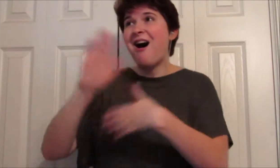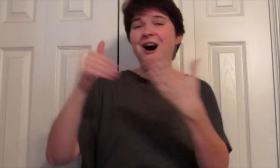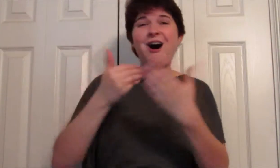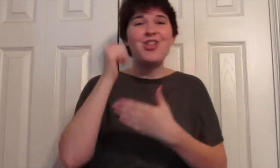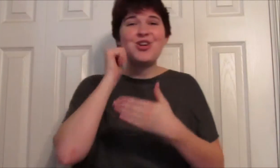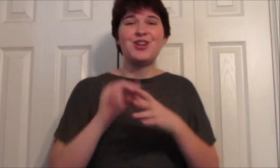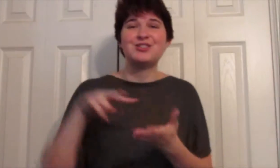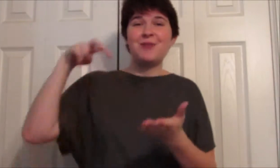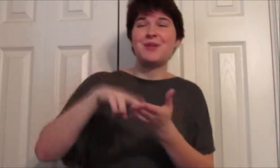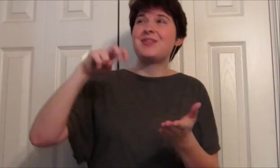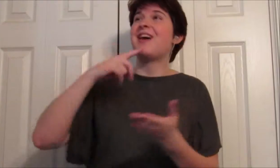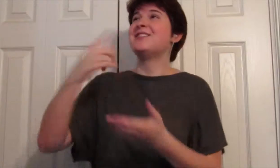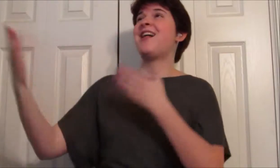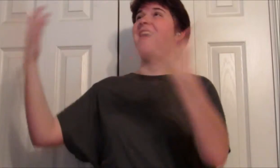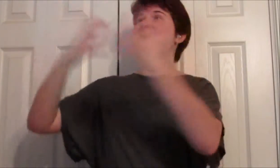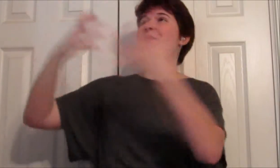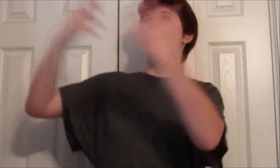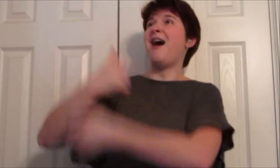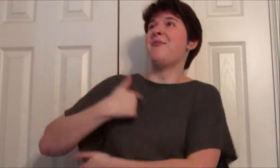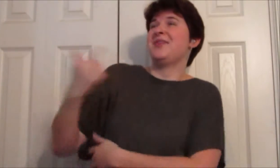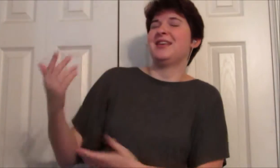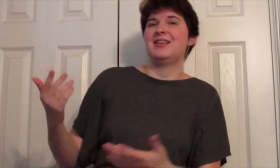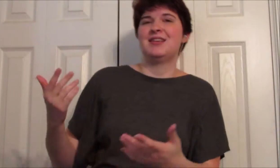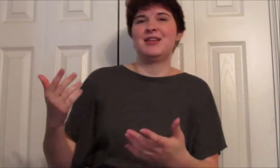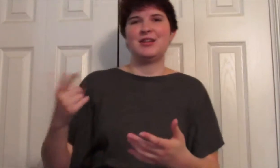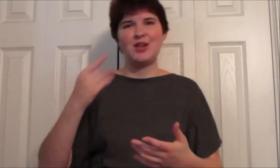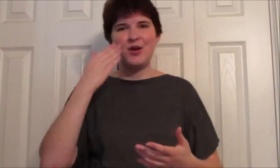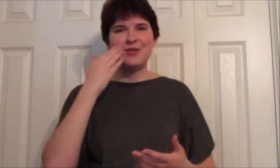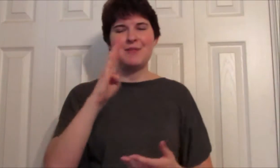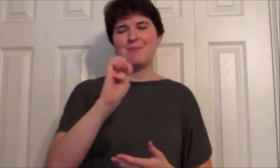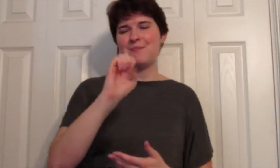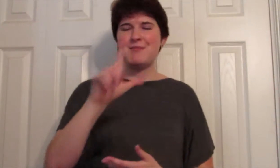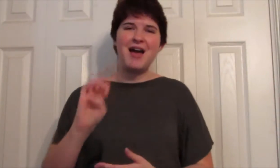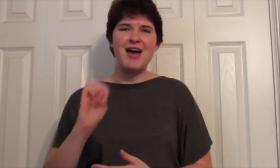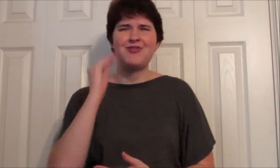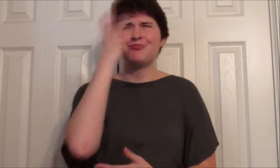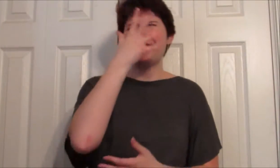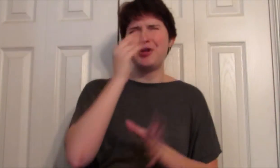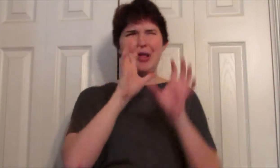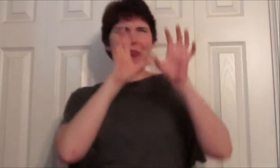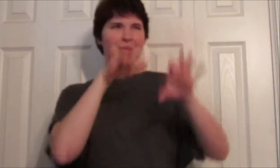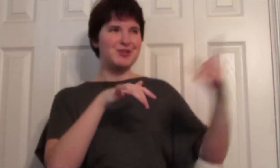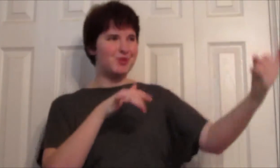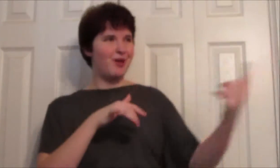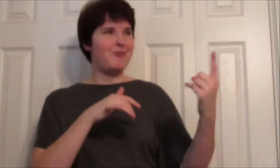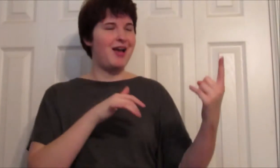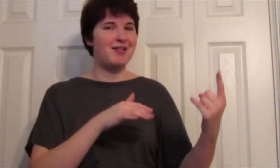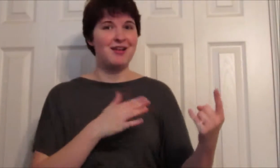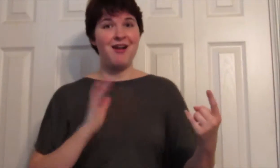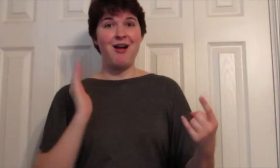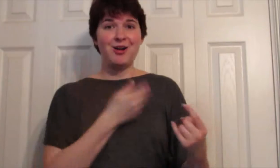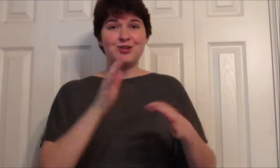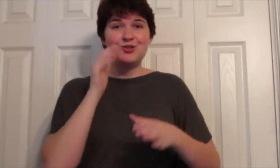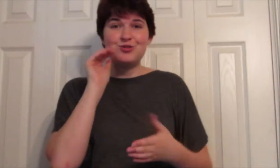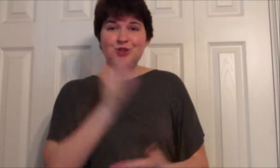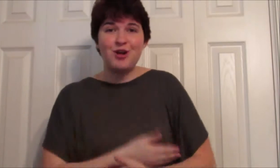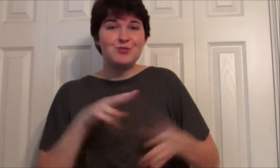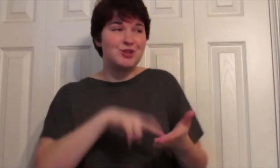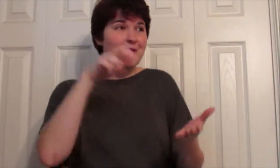jumped up and down and they would say, hug me, hug me. You know, and then Belle from Beauty and the Beast would come out and our daughters would jump up and down and yell, hug me, hug